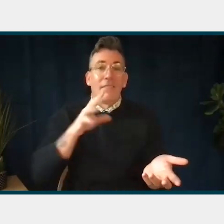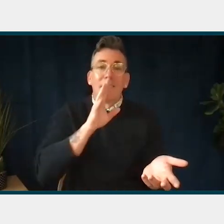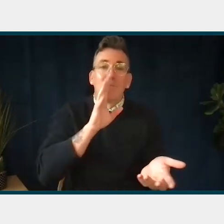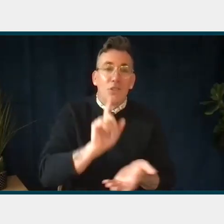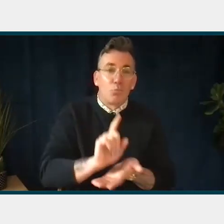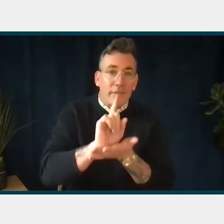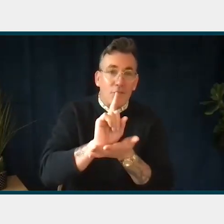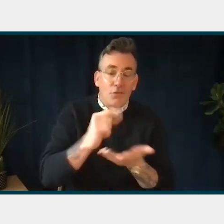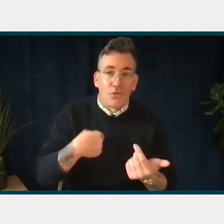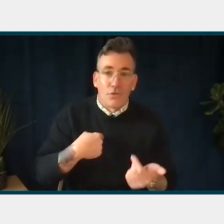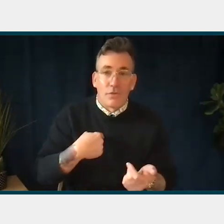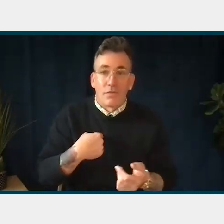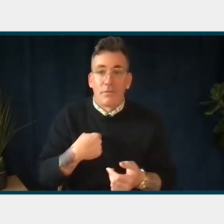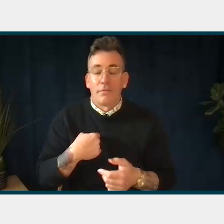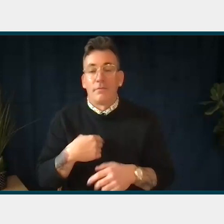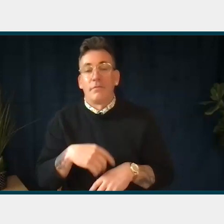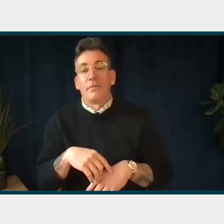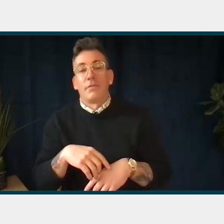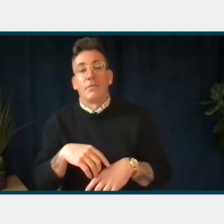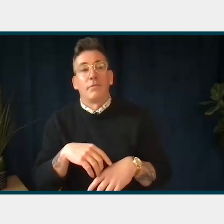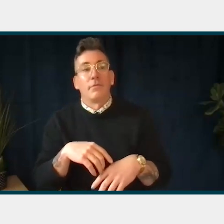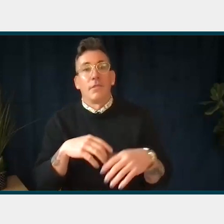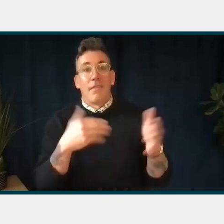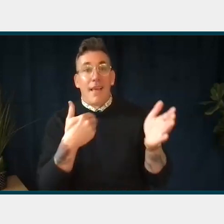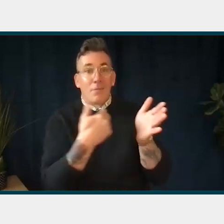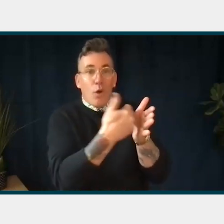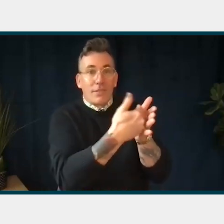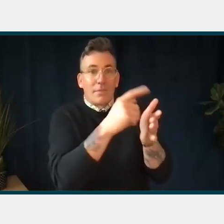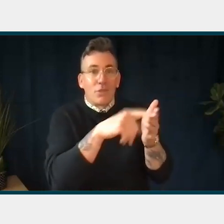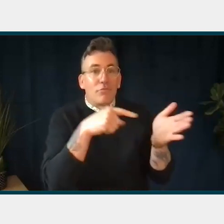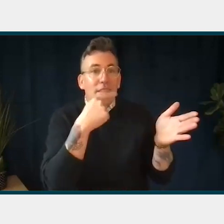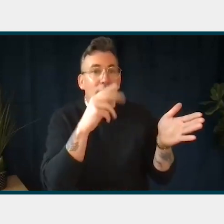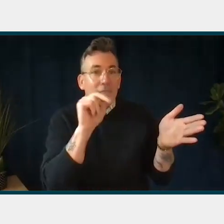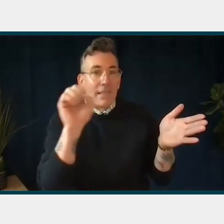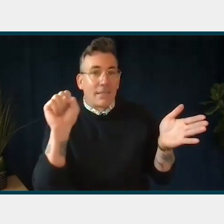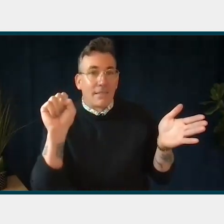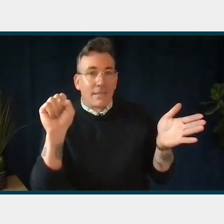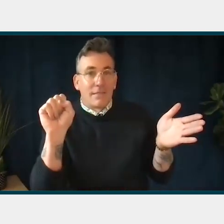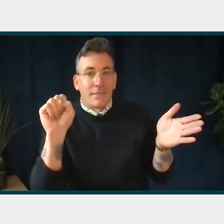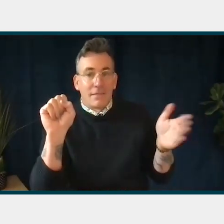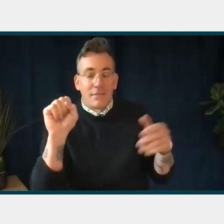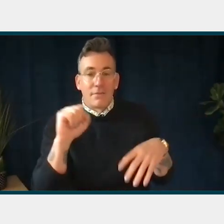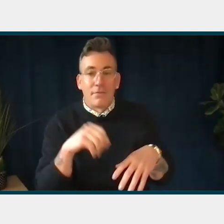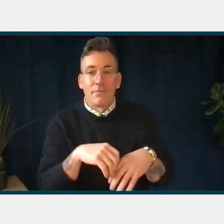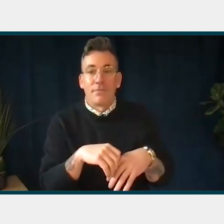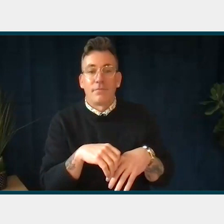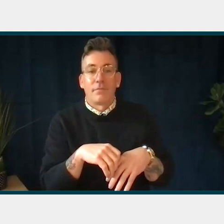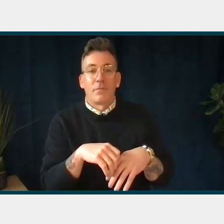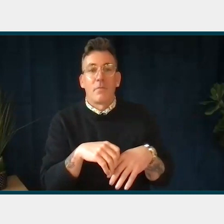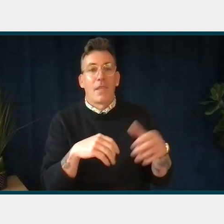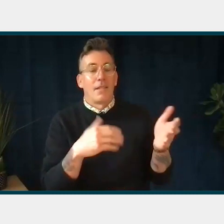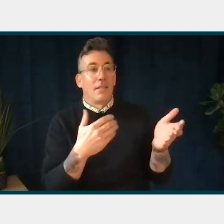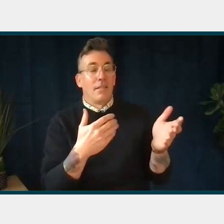continuum. I myself am hard of hearing. I do have the privilege of being able to speak. So I have speaking privilege. So that gives me